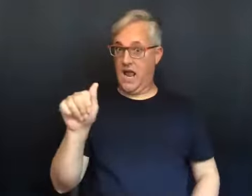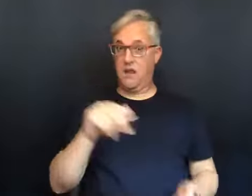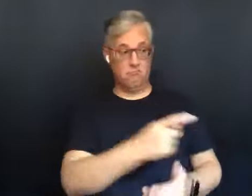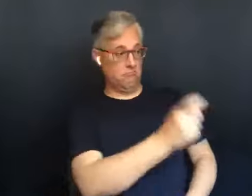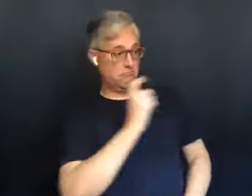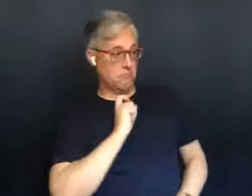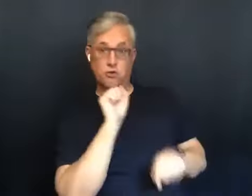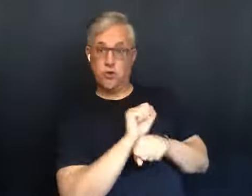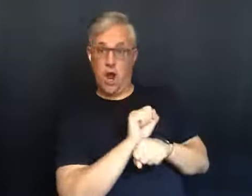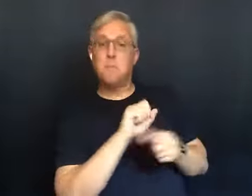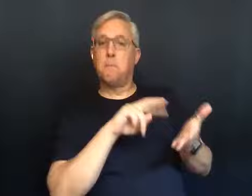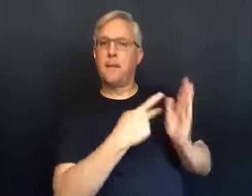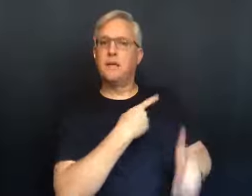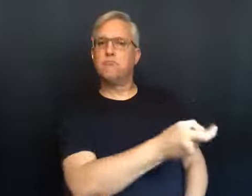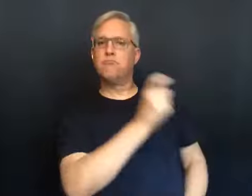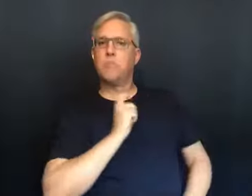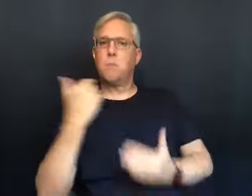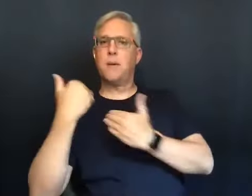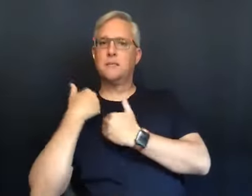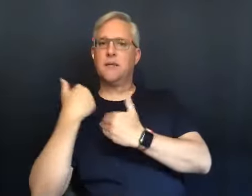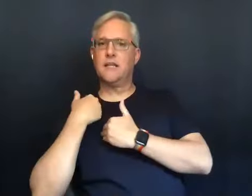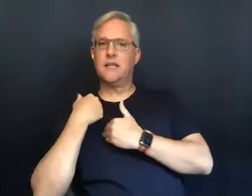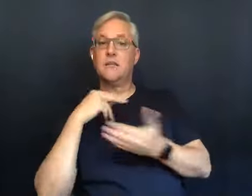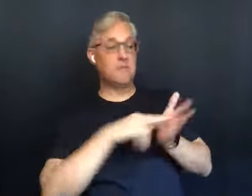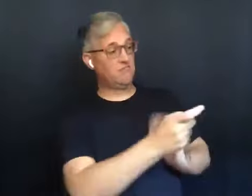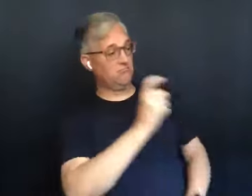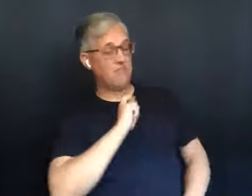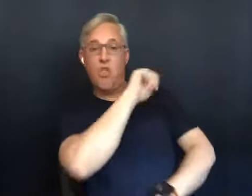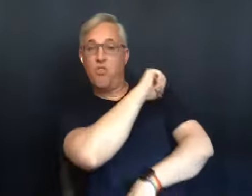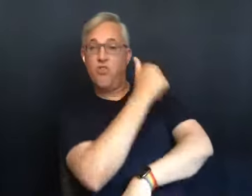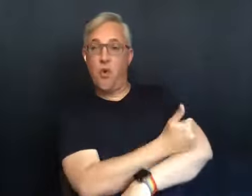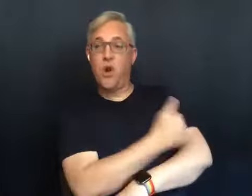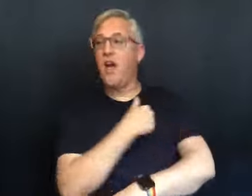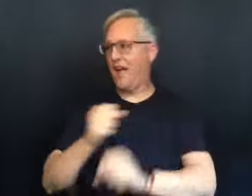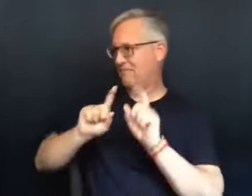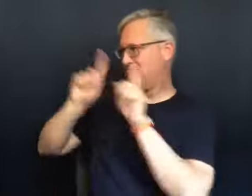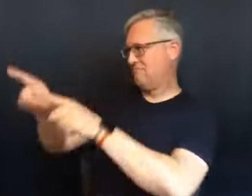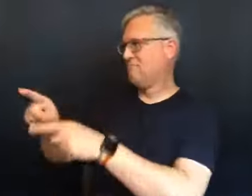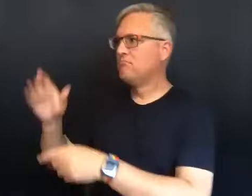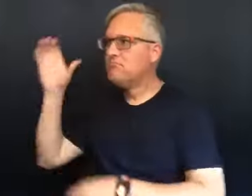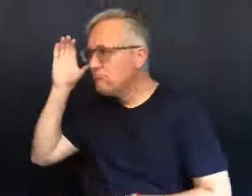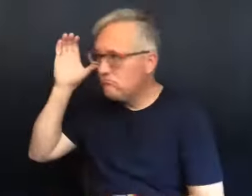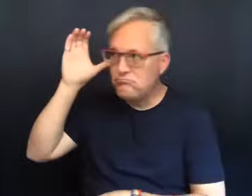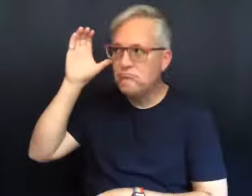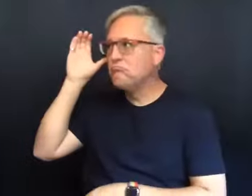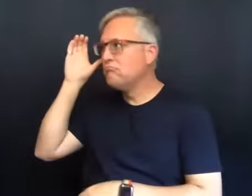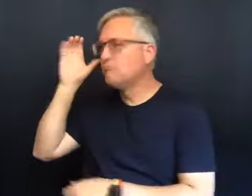But if you ask me to serve Alcoholics Anonymous, you give me a job, I get the responsibility. You give me the authority to do the job. That's